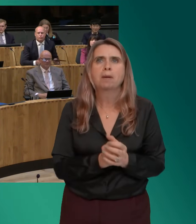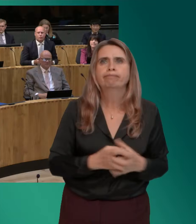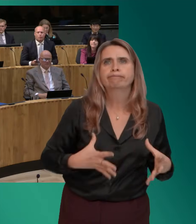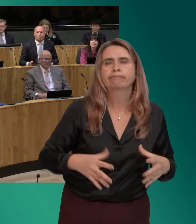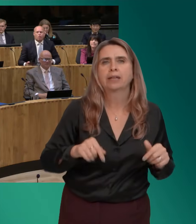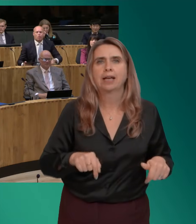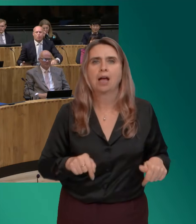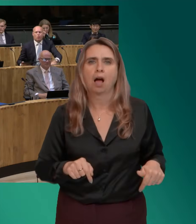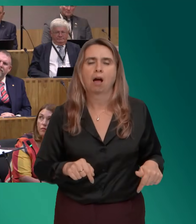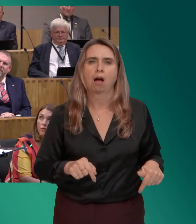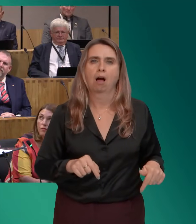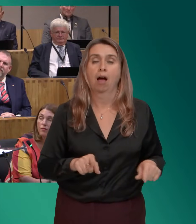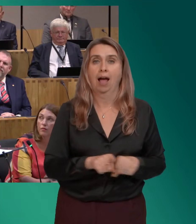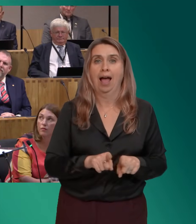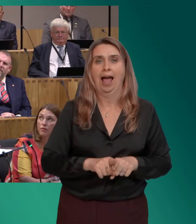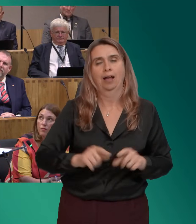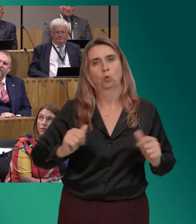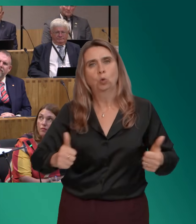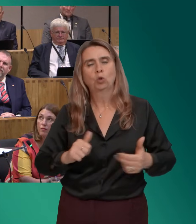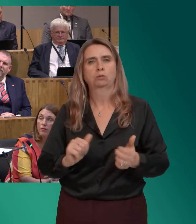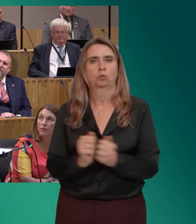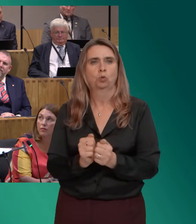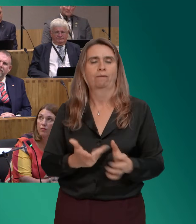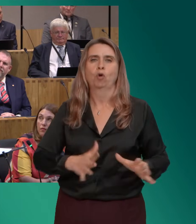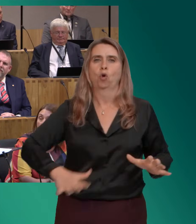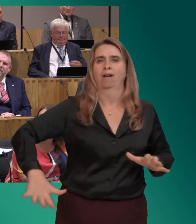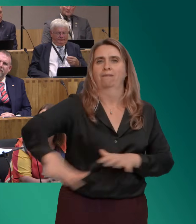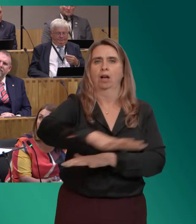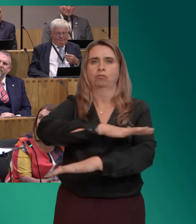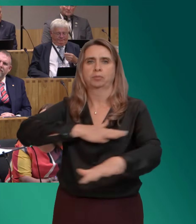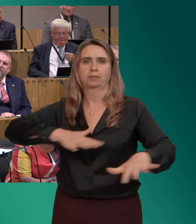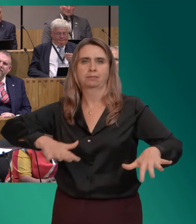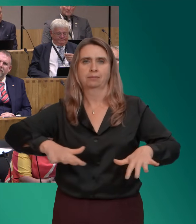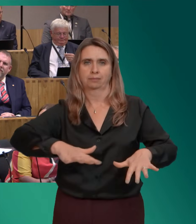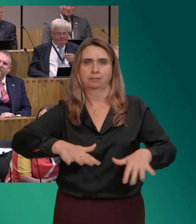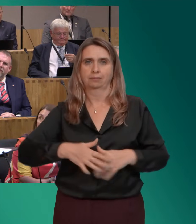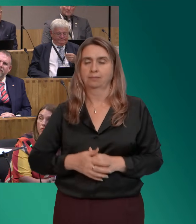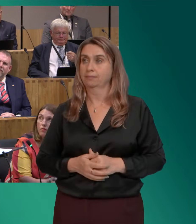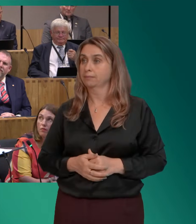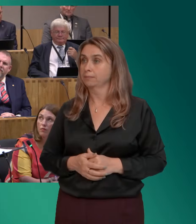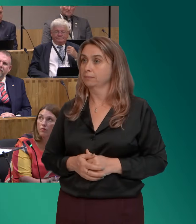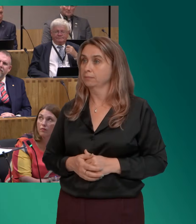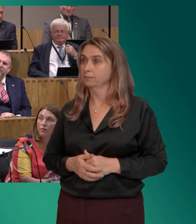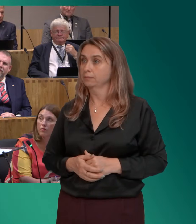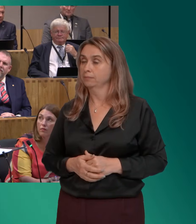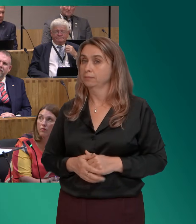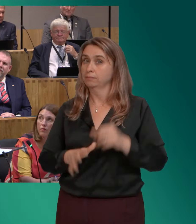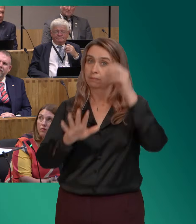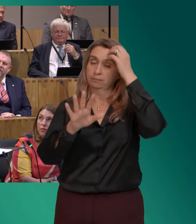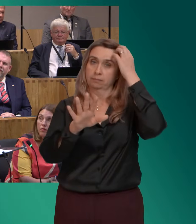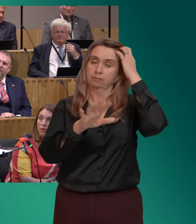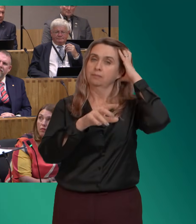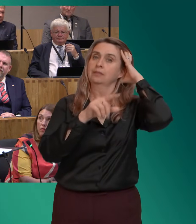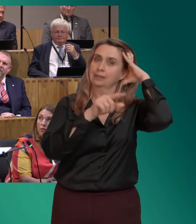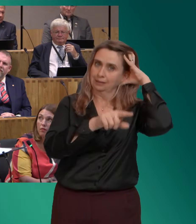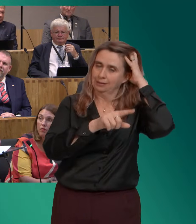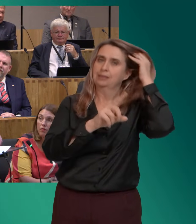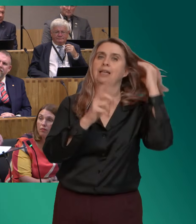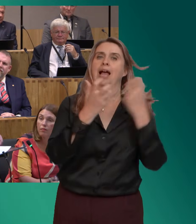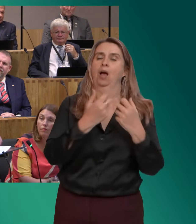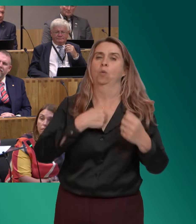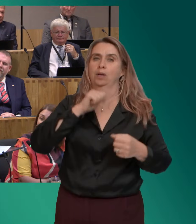in terms of the environmental impact of that. And the member has my assurance that that will be the principle that guides